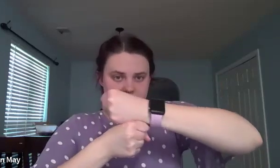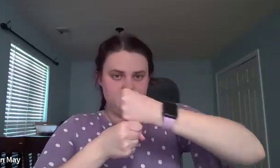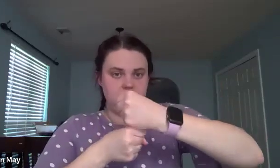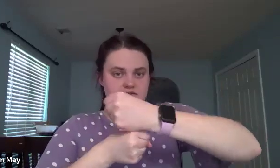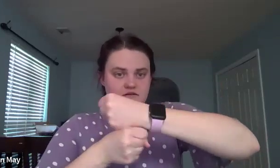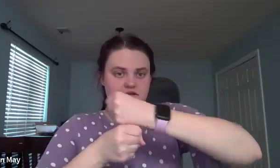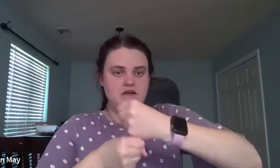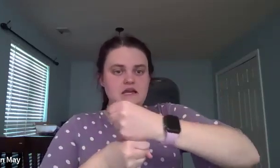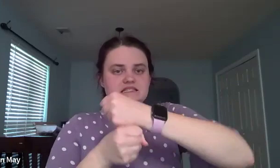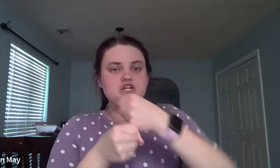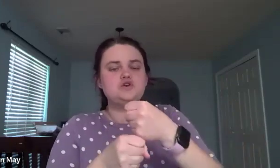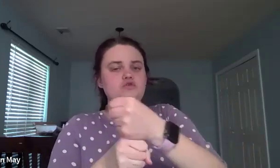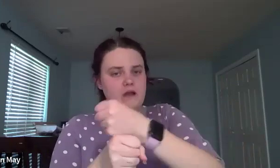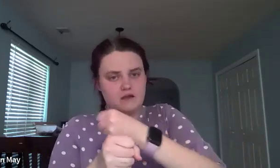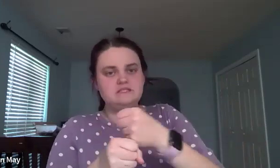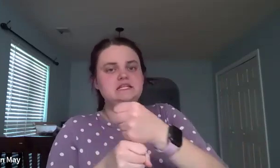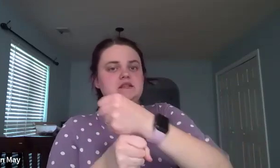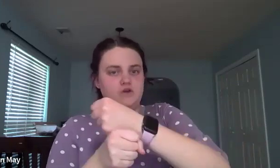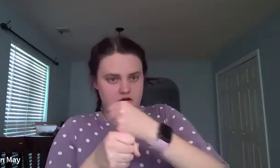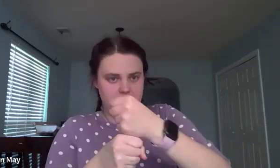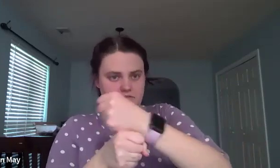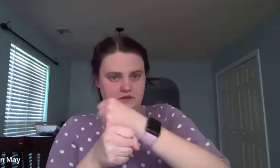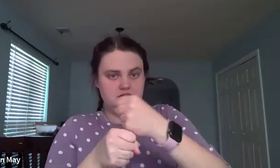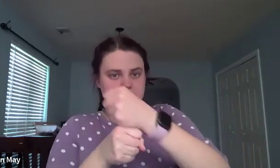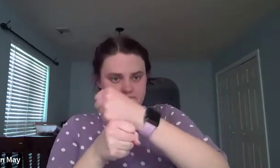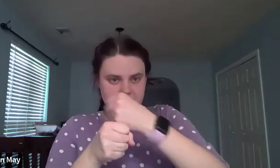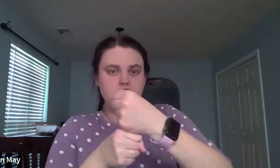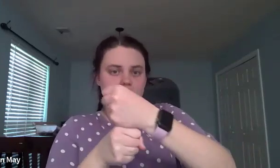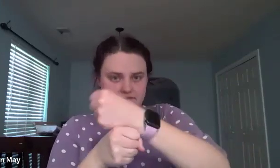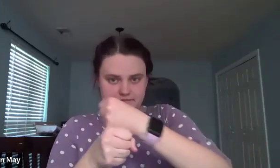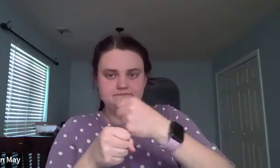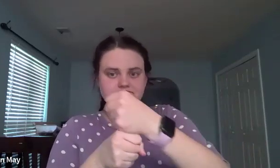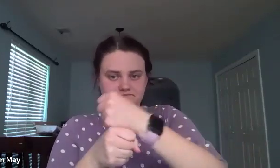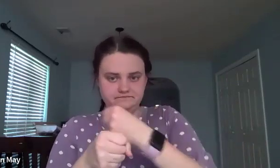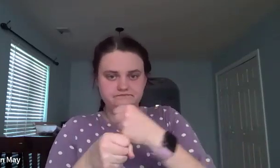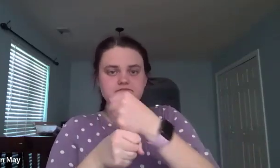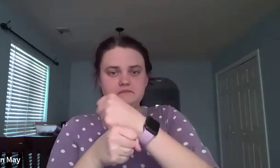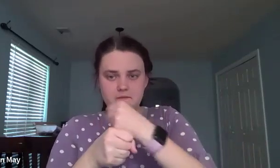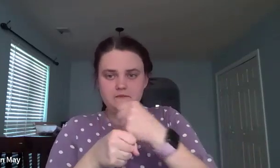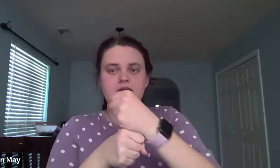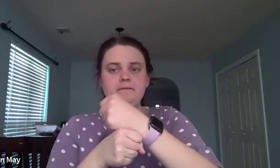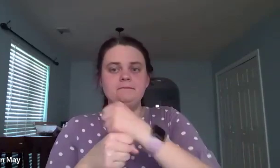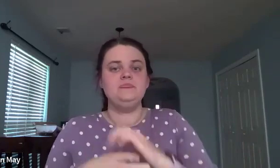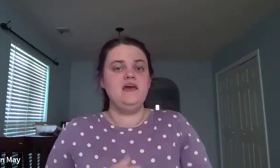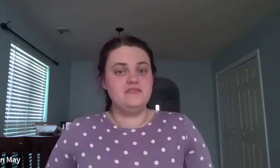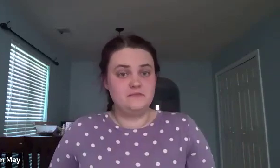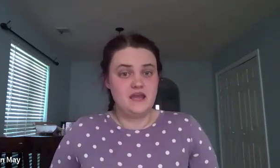coffee. It's like you're grounding the coffee beans. Coffee. Okay. Then we